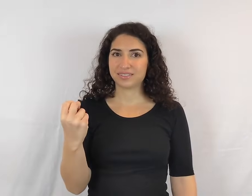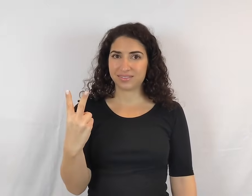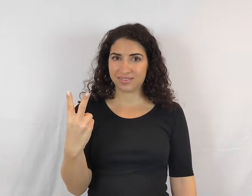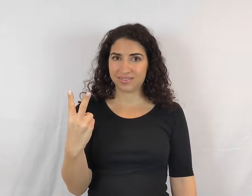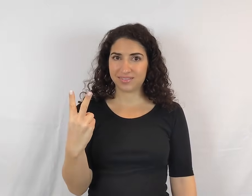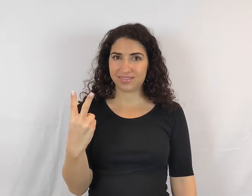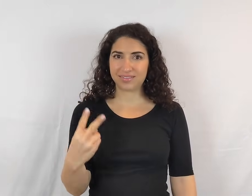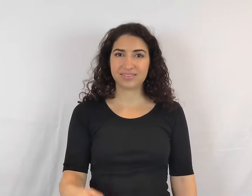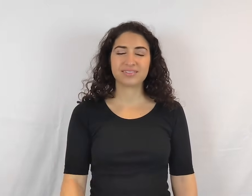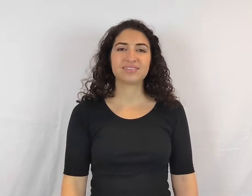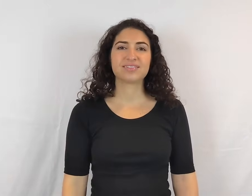2012,